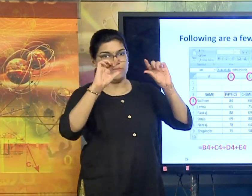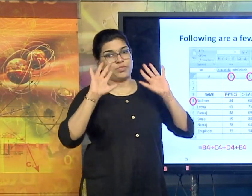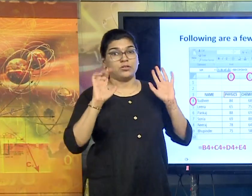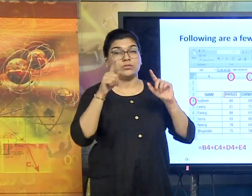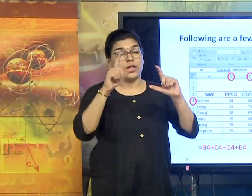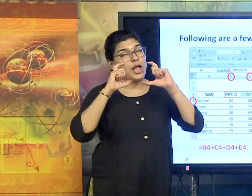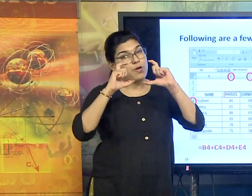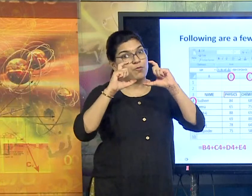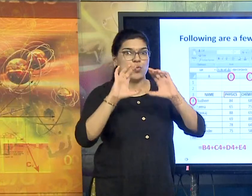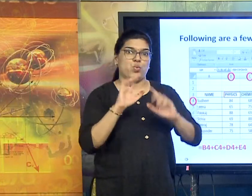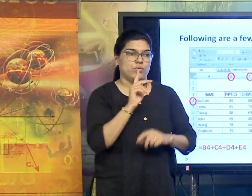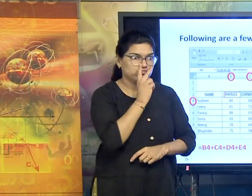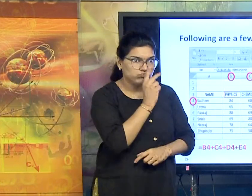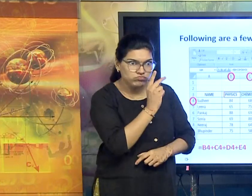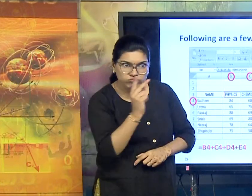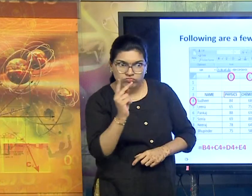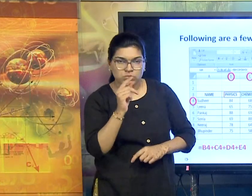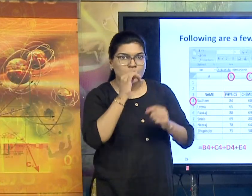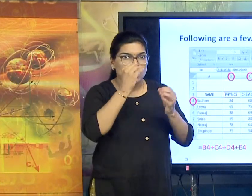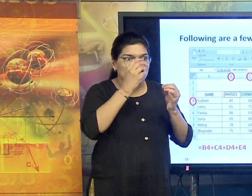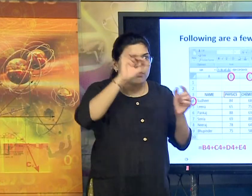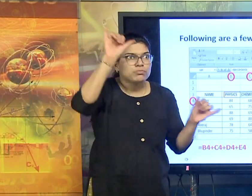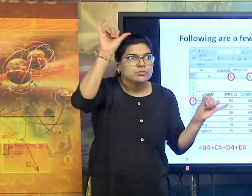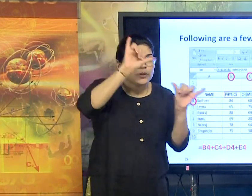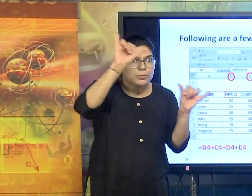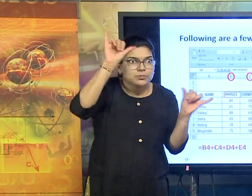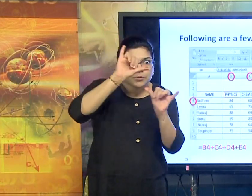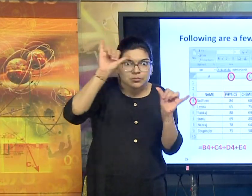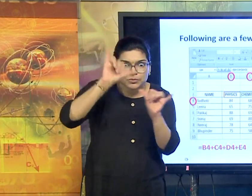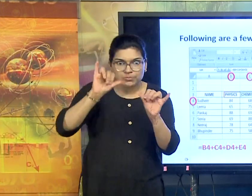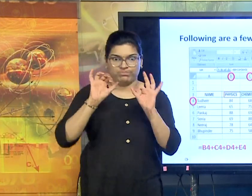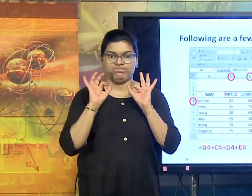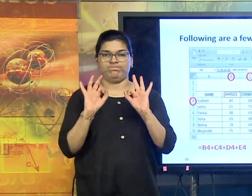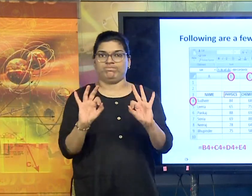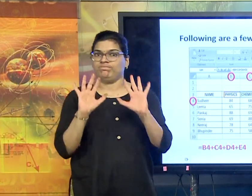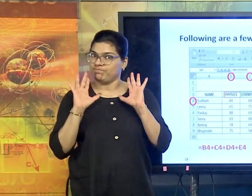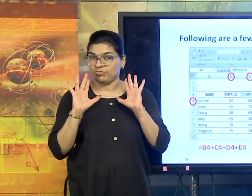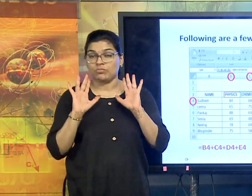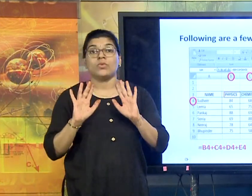then E4. After putting all those cell numbers,